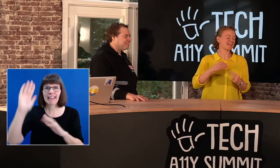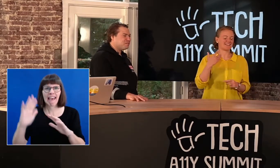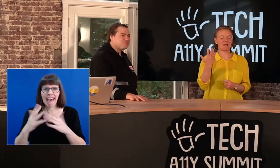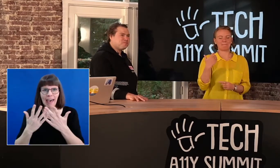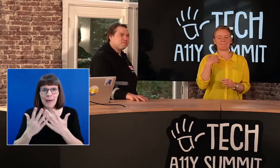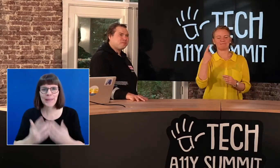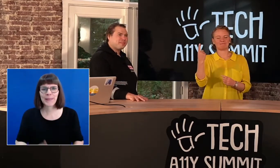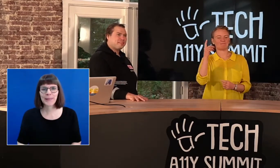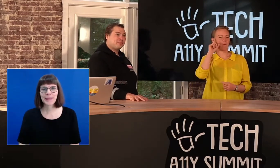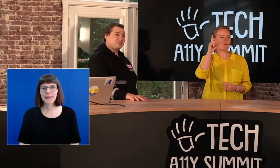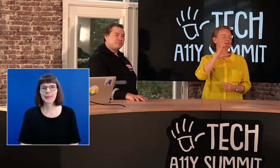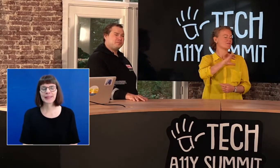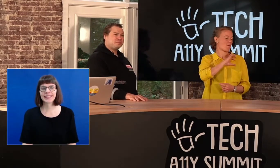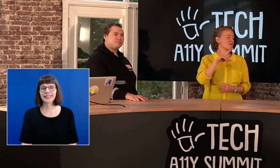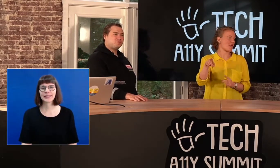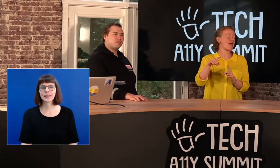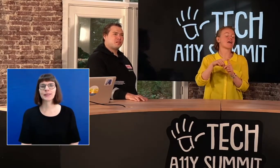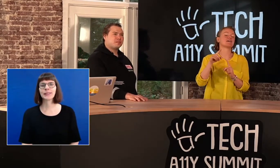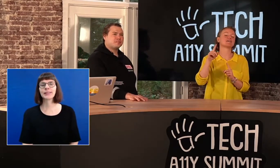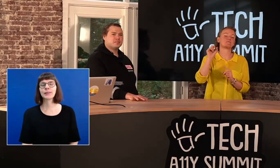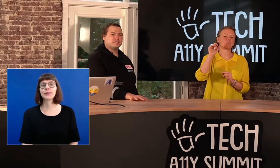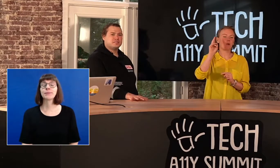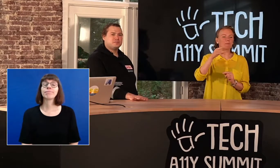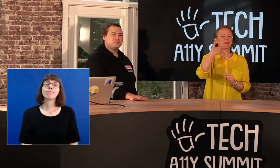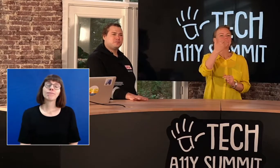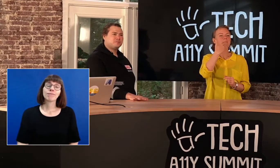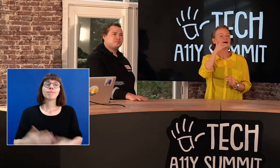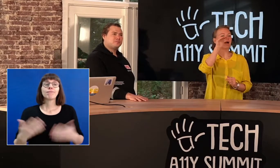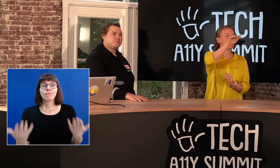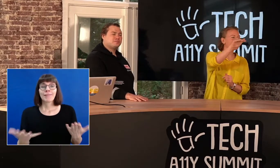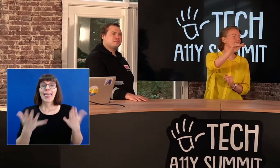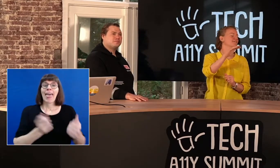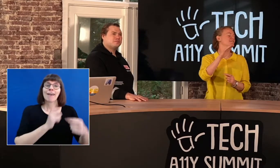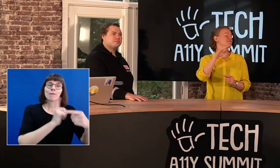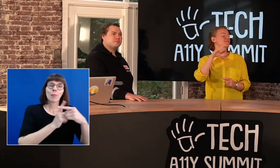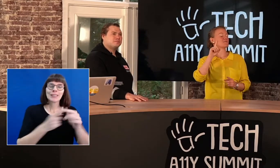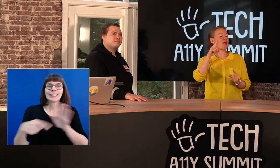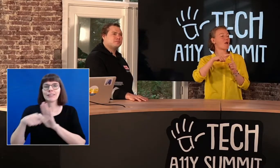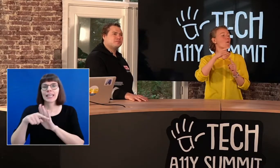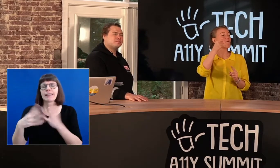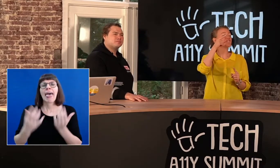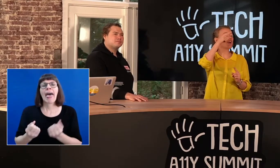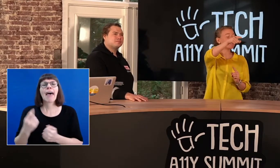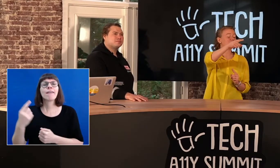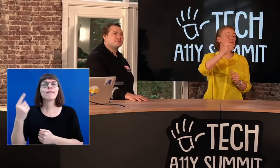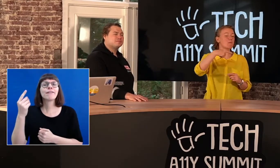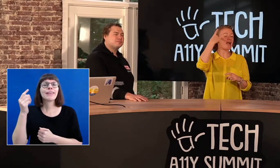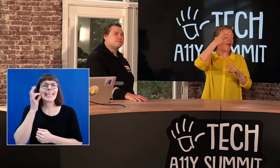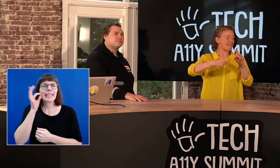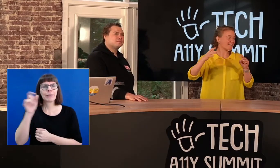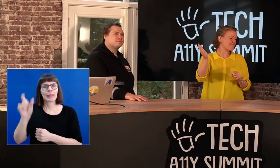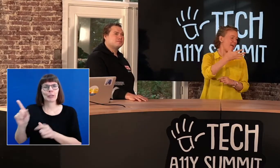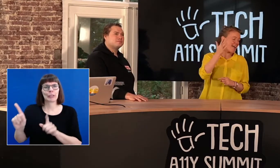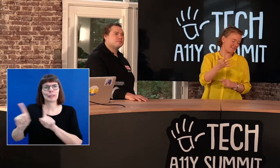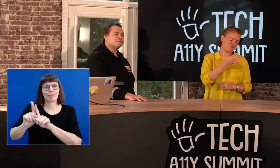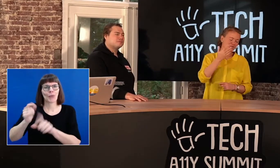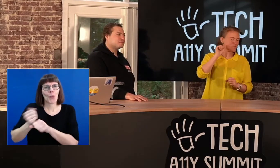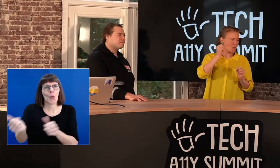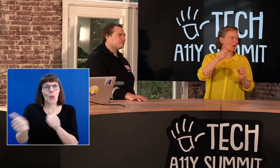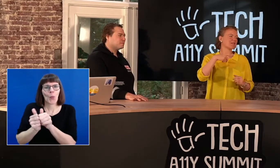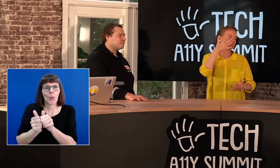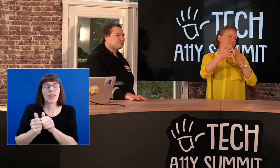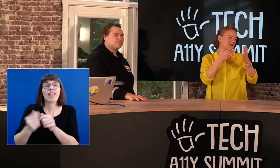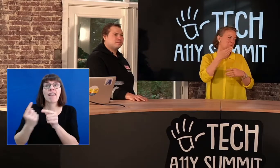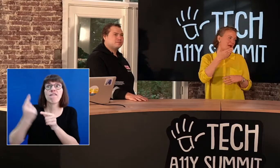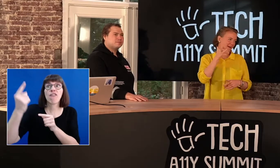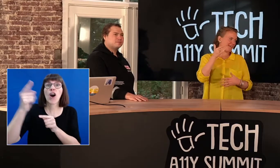It does have advantages and disadvantages. So I have a hearing colleague there, and it's easier, of course, to call out to them if they're far away. But if there's a